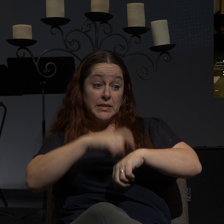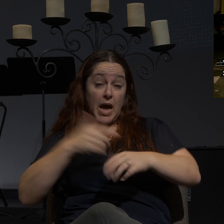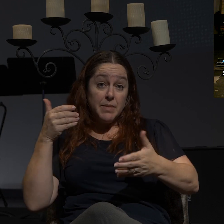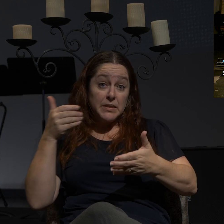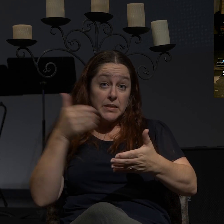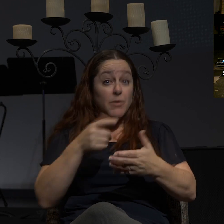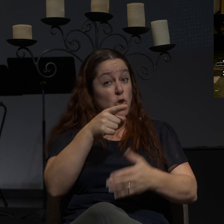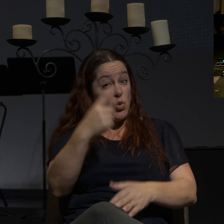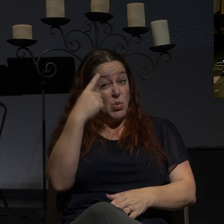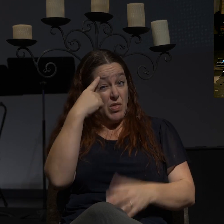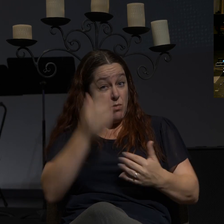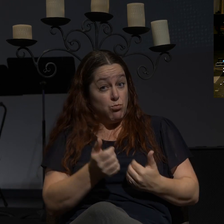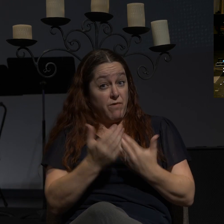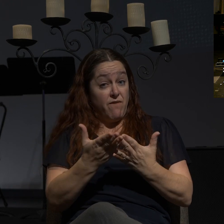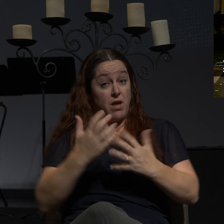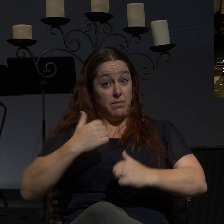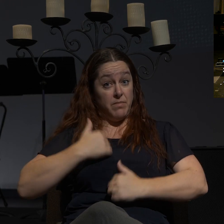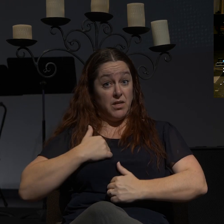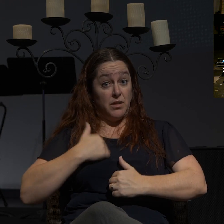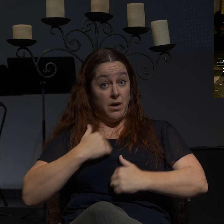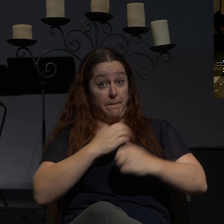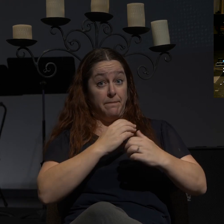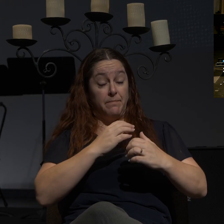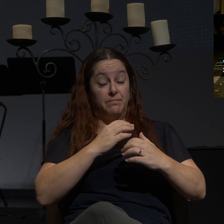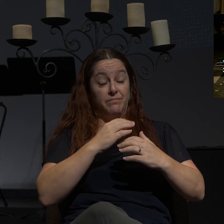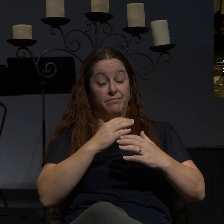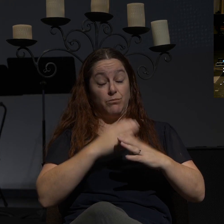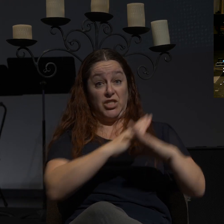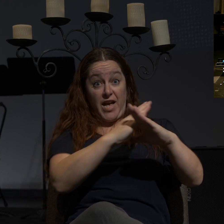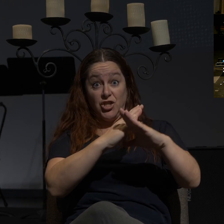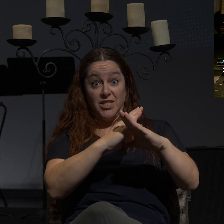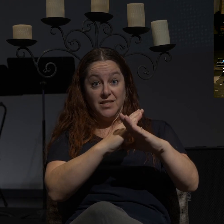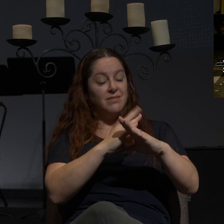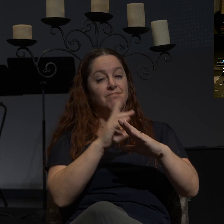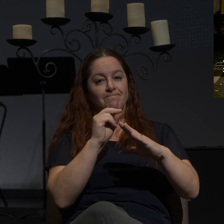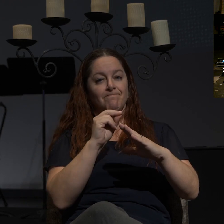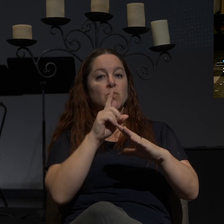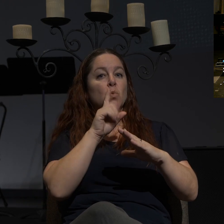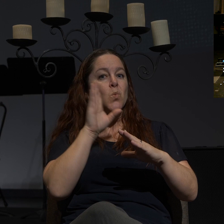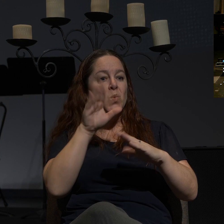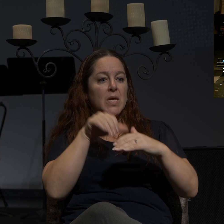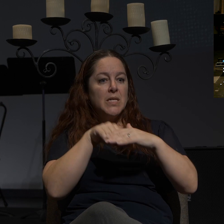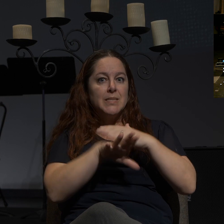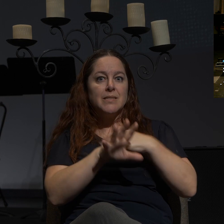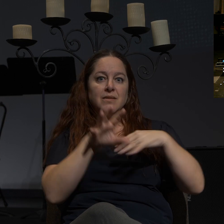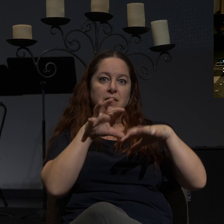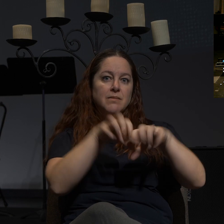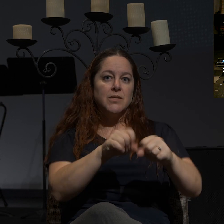think are providing military protection are actually going to be the same ones that destroy you.